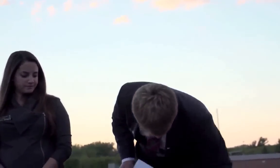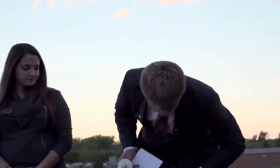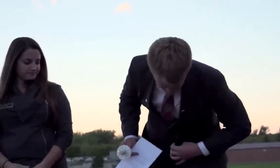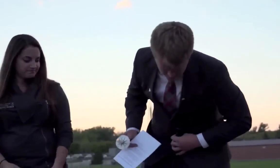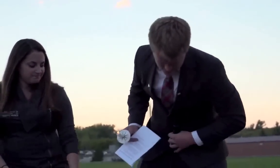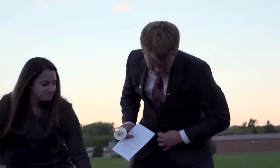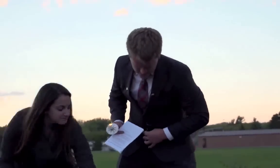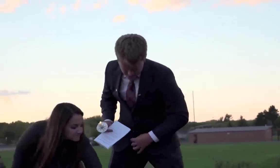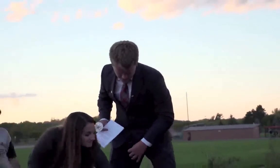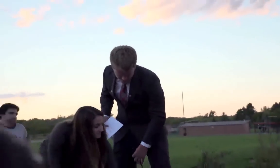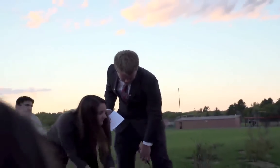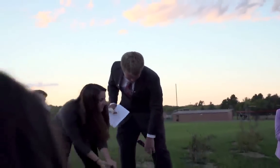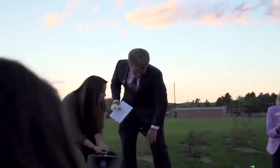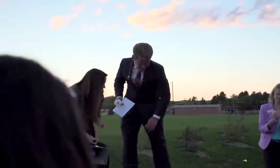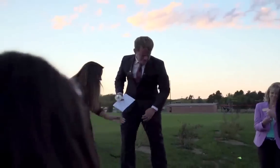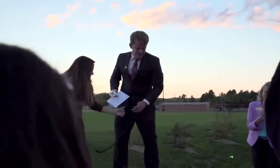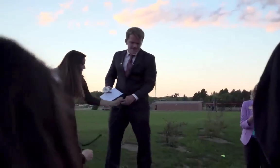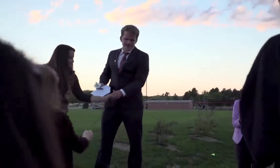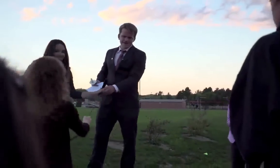Sorry.